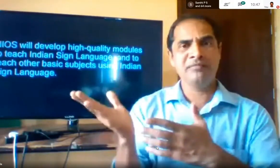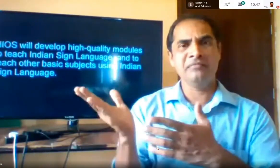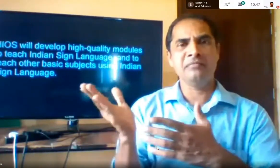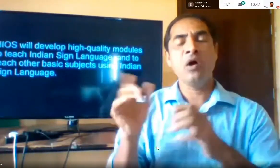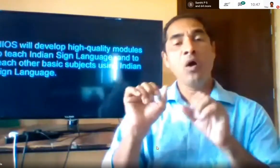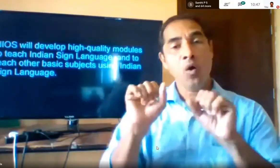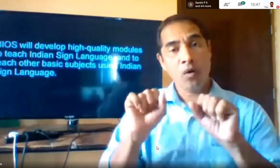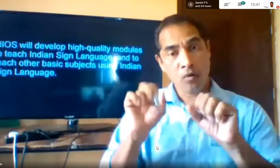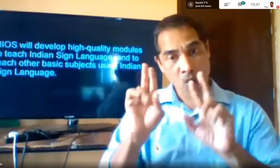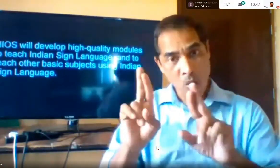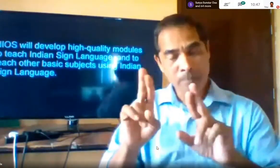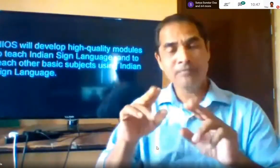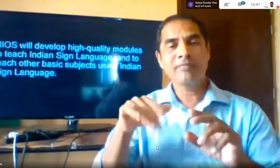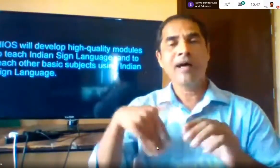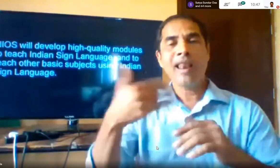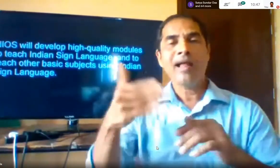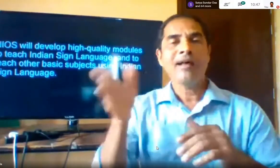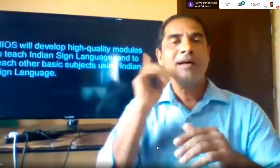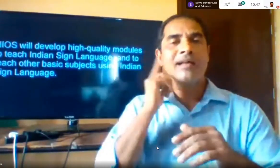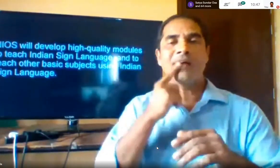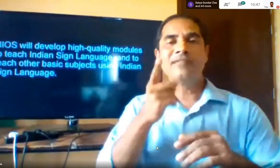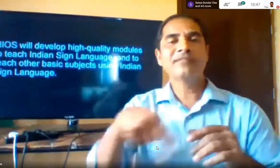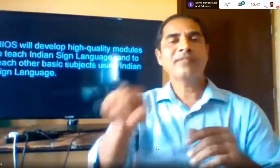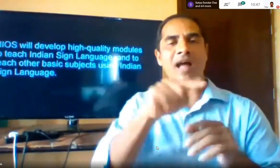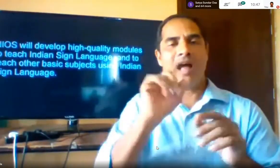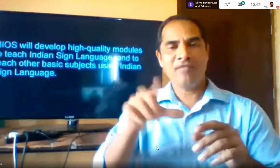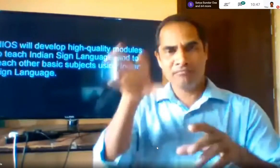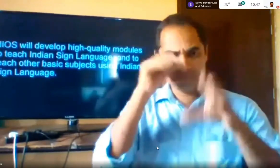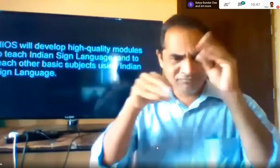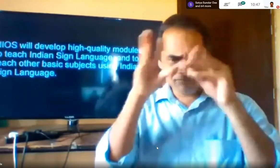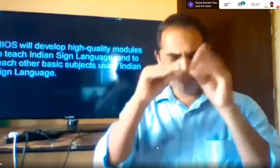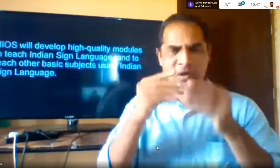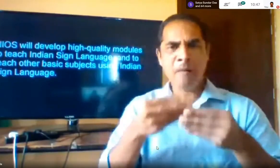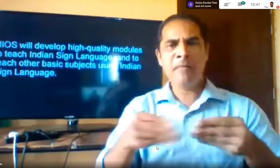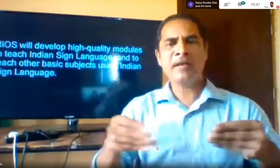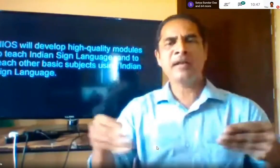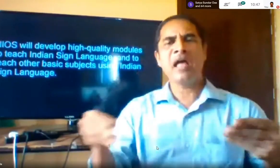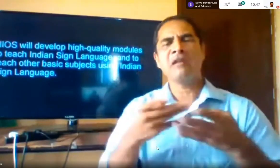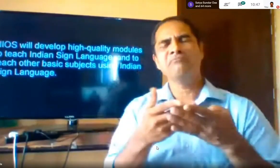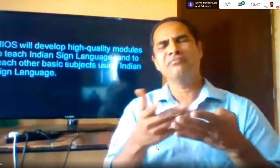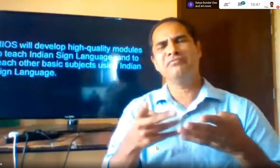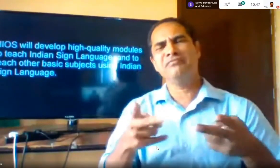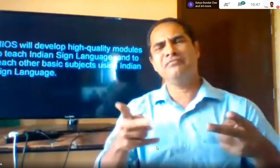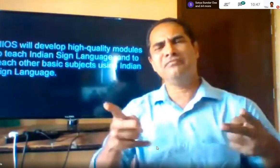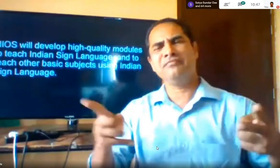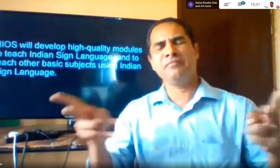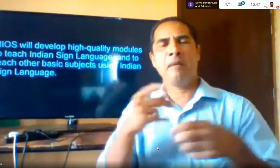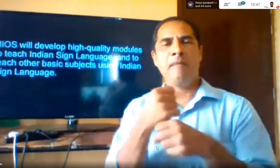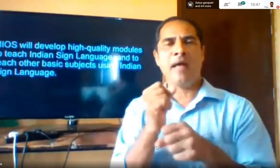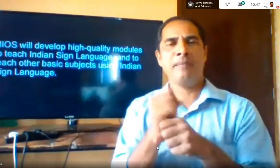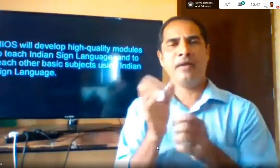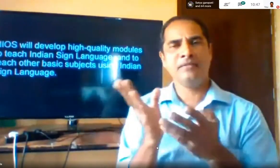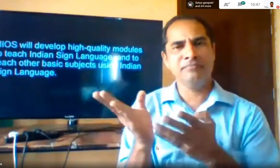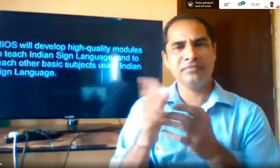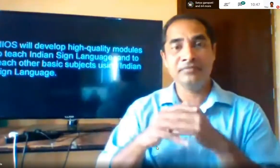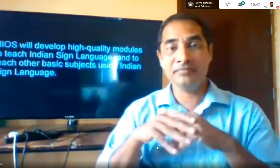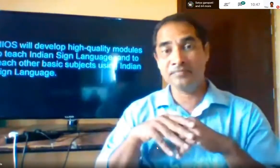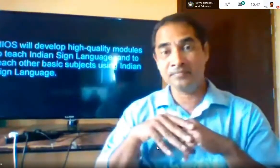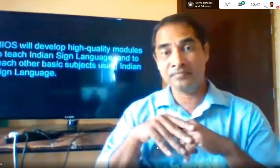to make it in a good quality for the deaf people to understand in the future. So deaf people will be learning, the resource will be